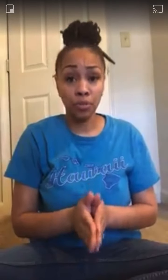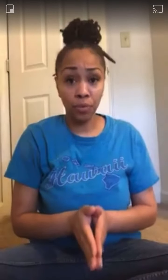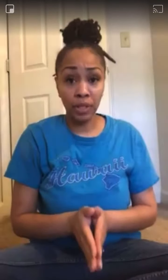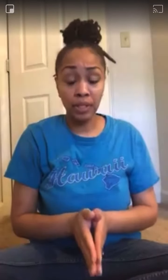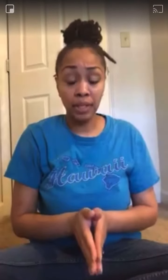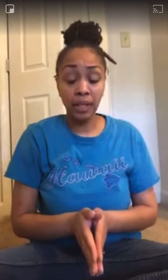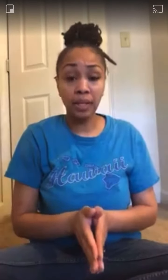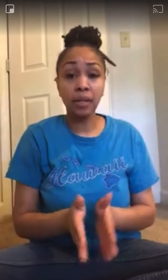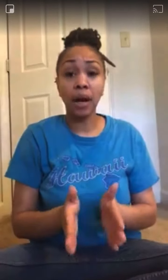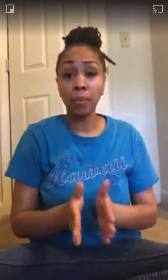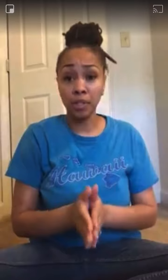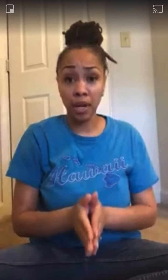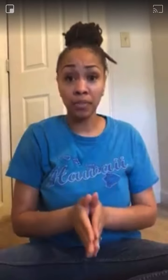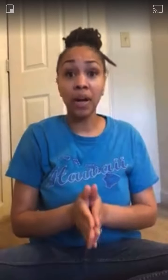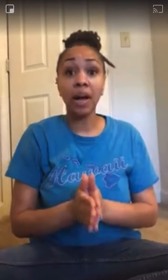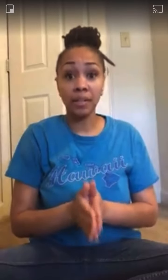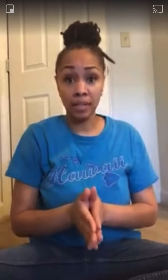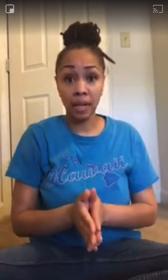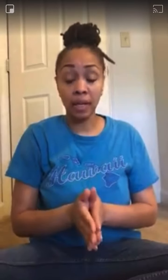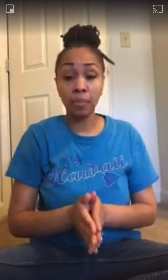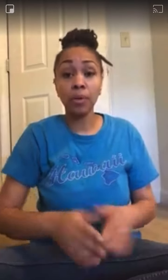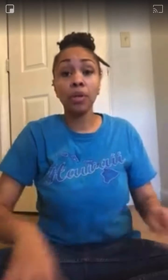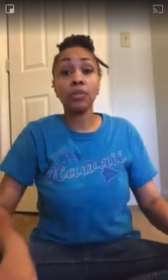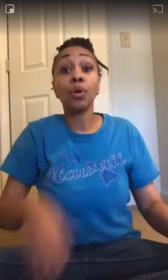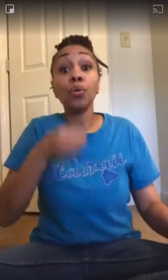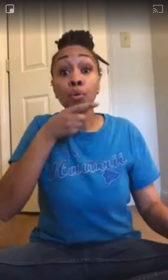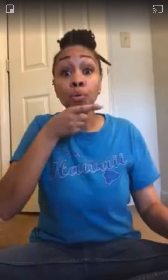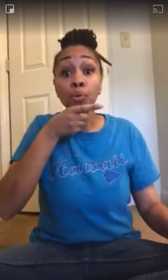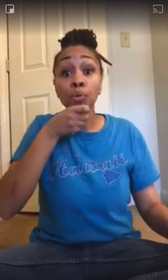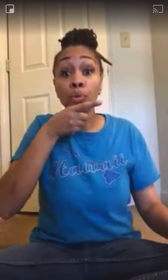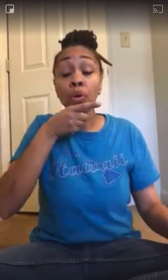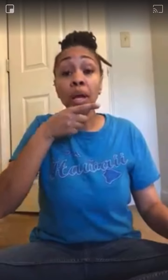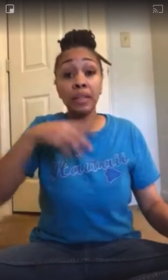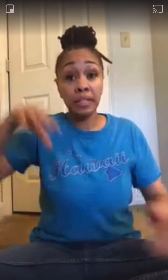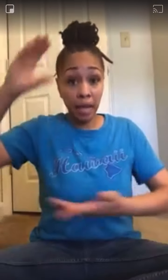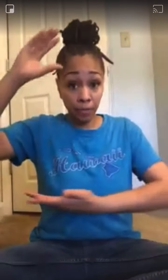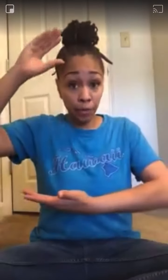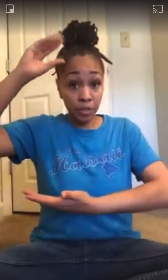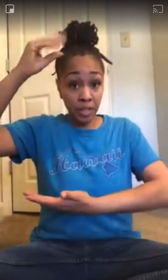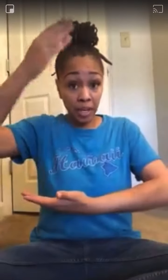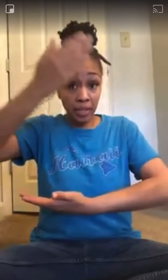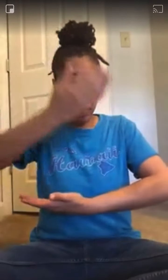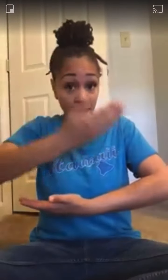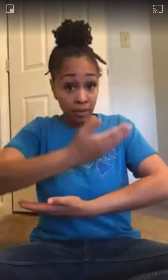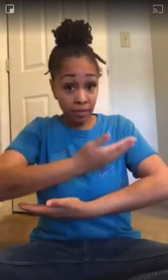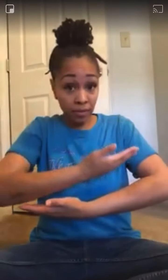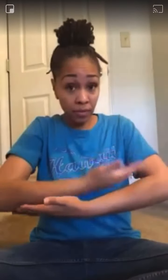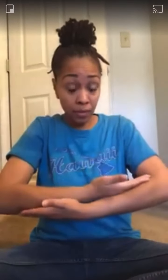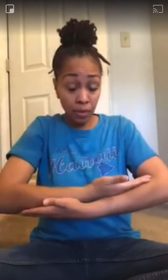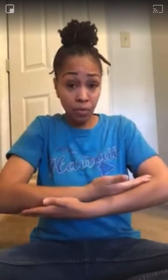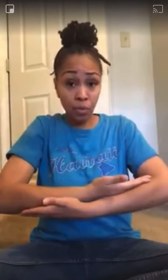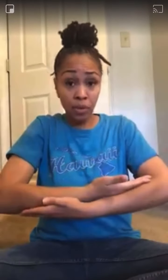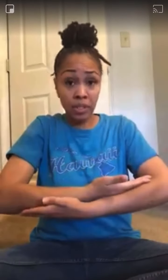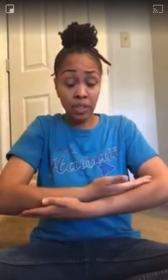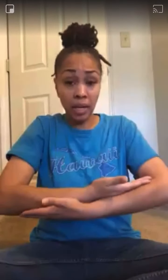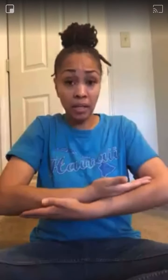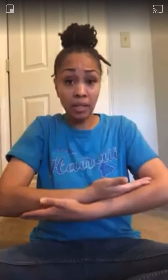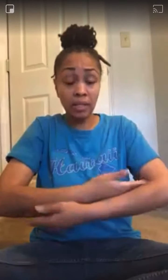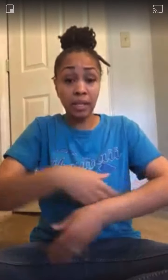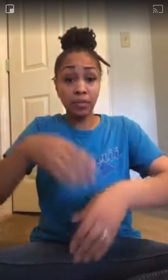free indeed. I'm a child of God. Yes, I am. So who, the sign for son, who the Son sets